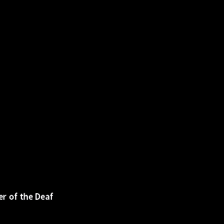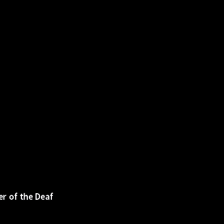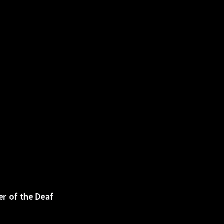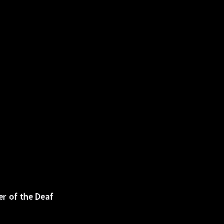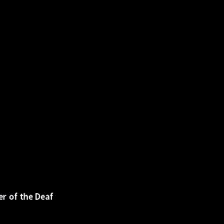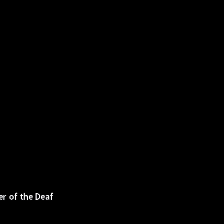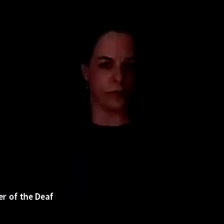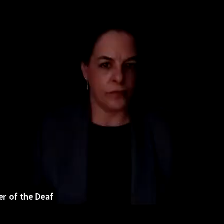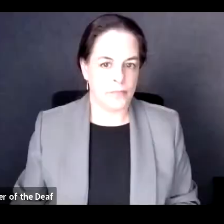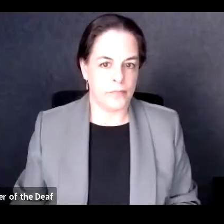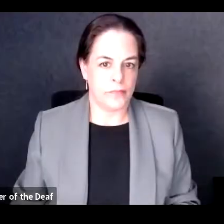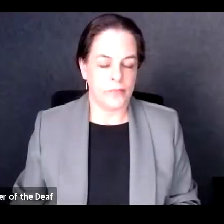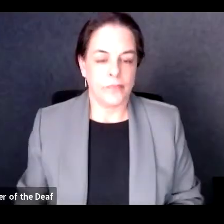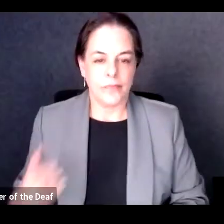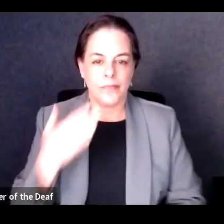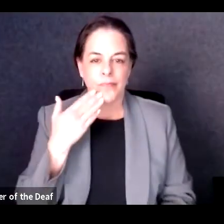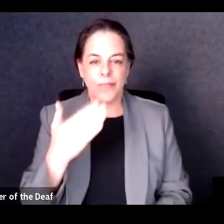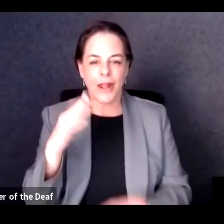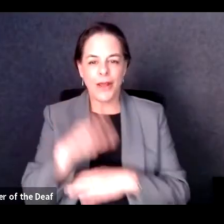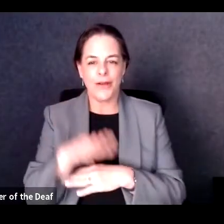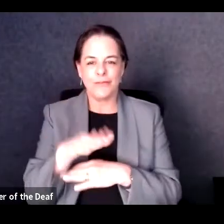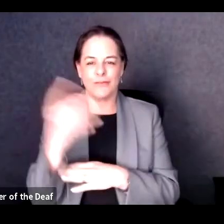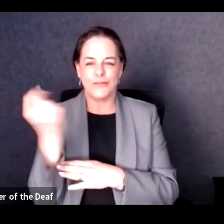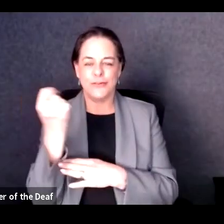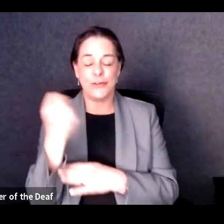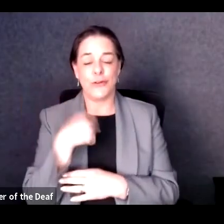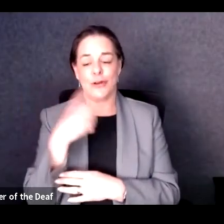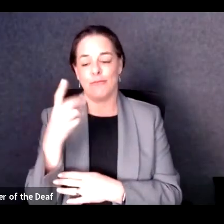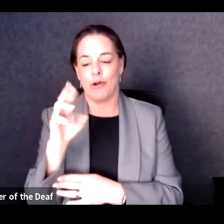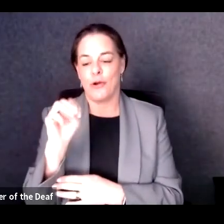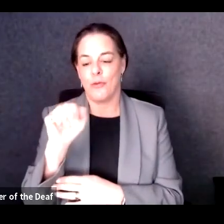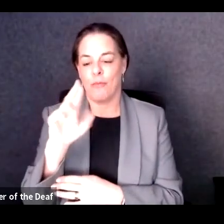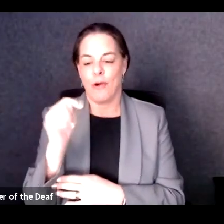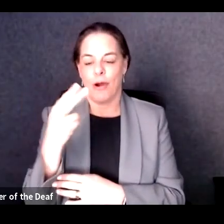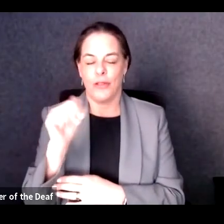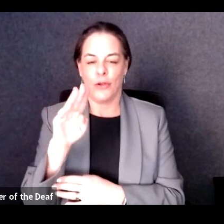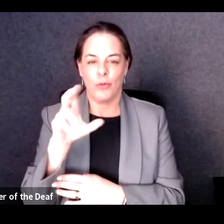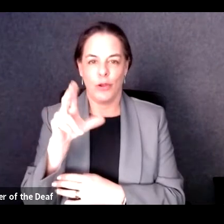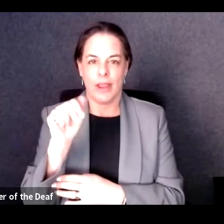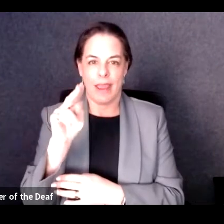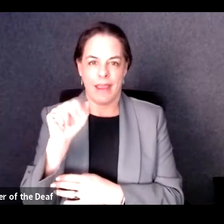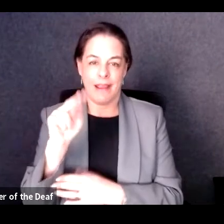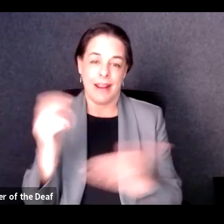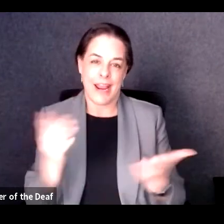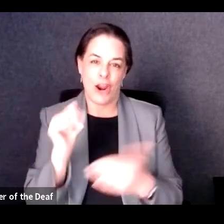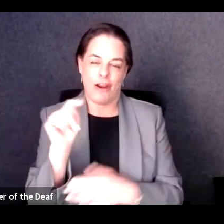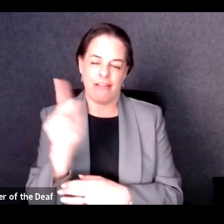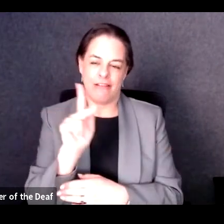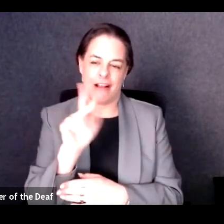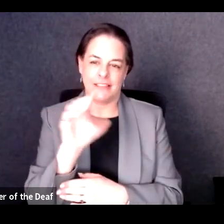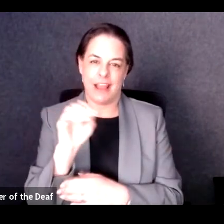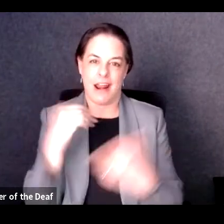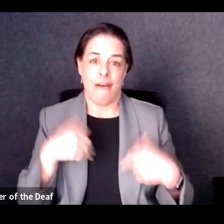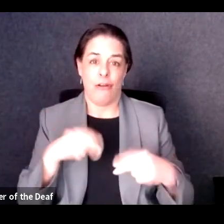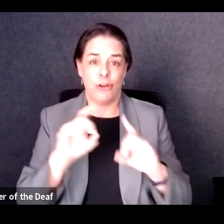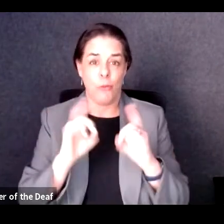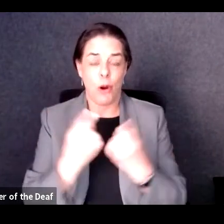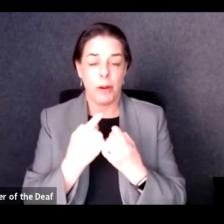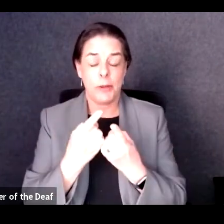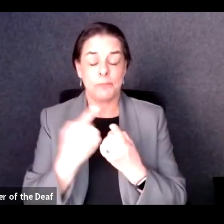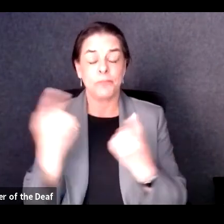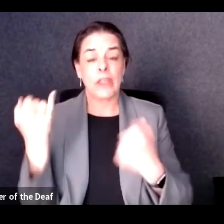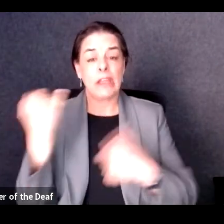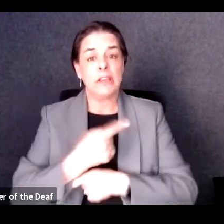Good Tuesday afternoon. I'm Dr. Martha Buchanan, Senior Director and Public Health Officer here at the Knox County Health Department. Our moment